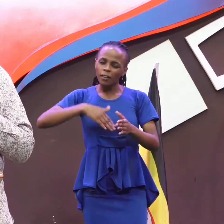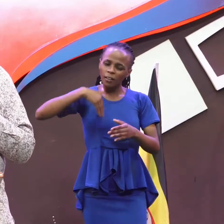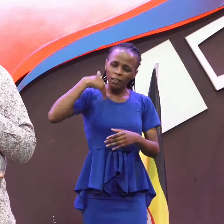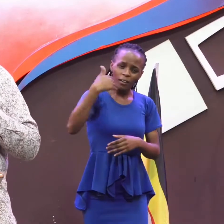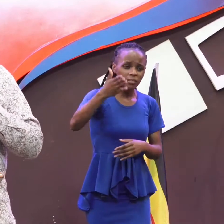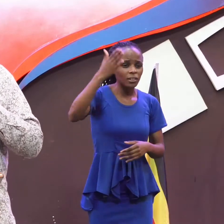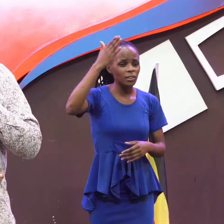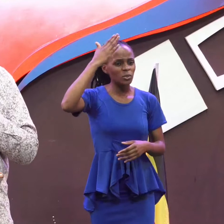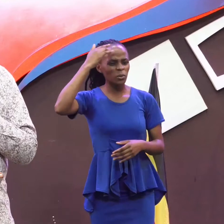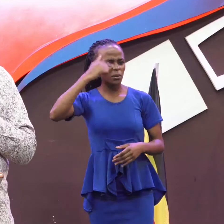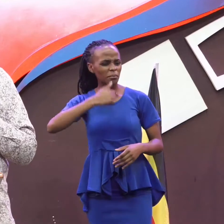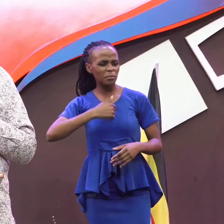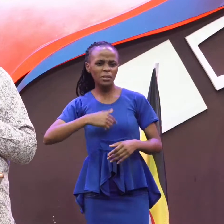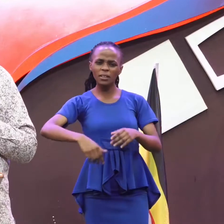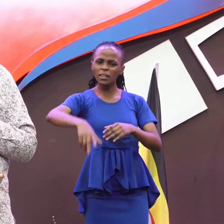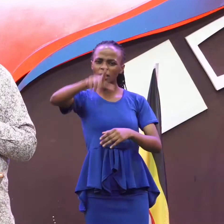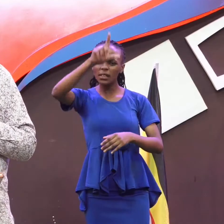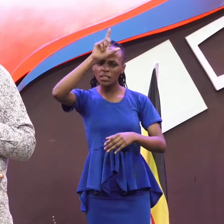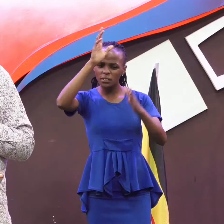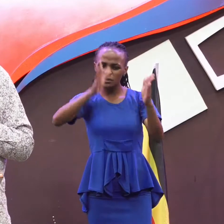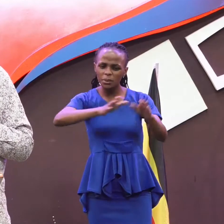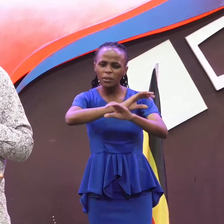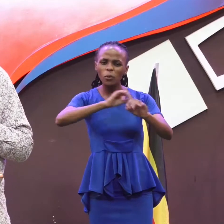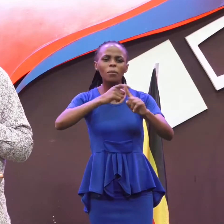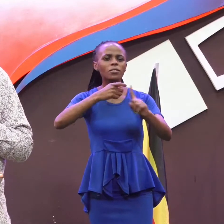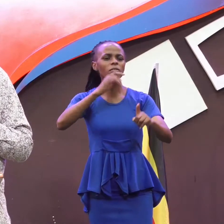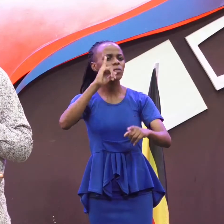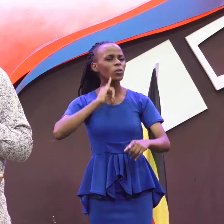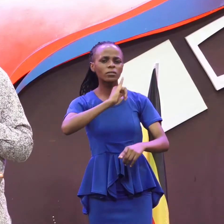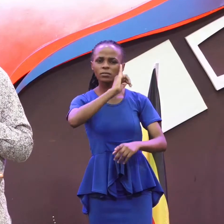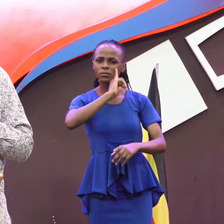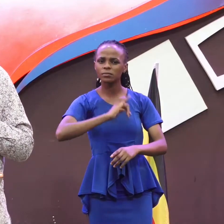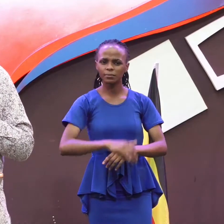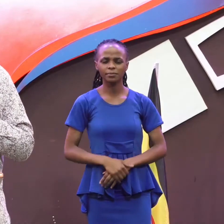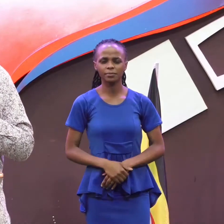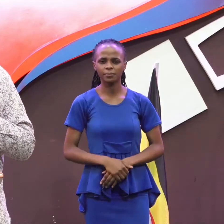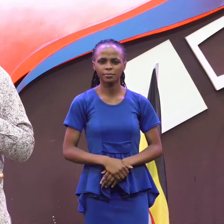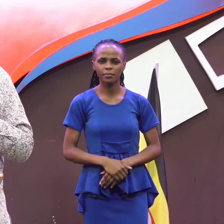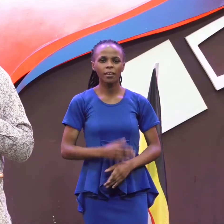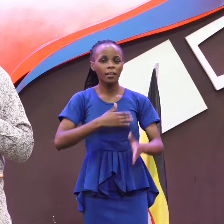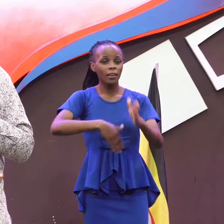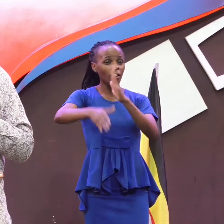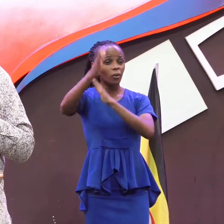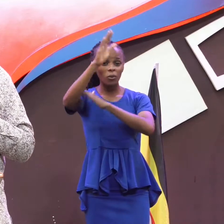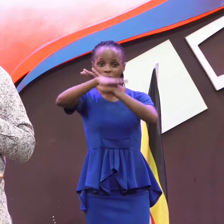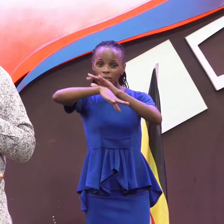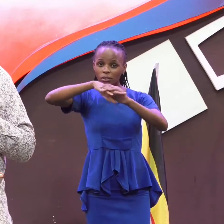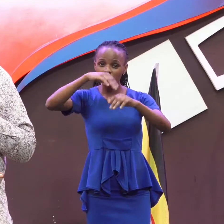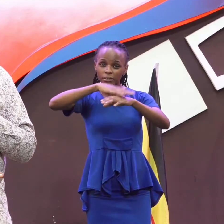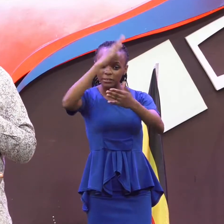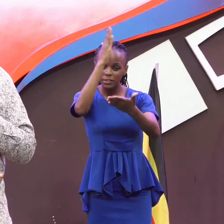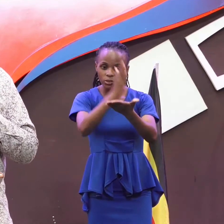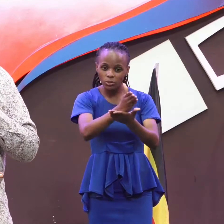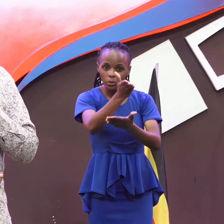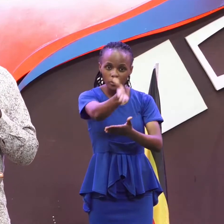Yesu mu Misiri wabula mu Isirayiri. After he had discovered that he's not an Egyptian but he's an Israelite. Katonda n'atakoma kwekyo. The Lord did